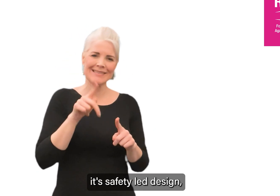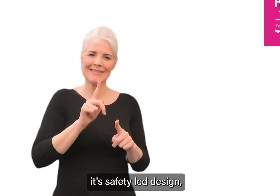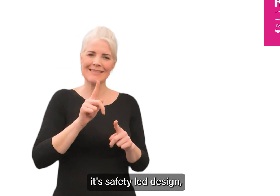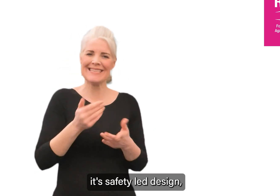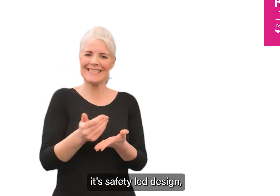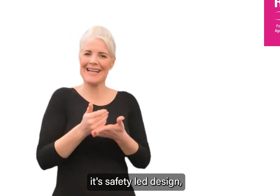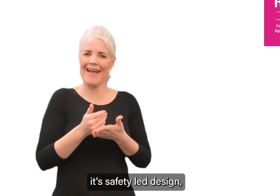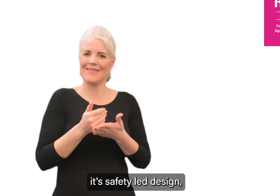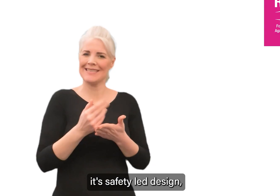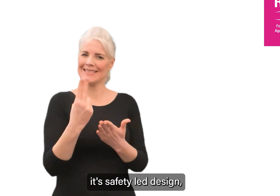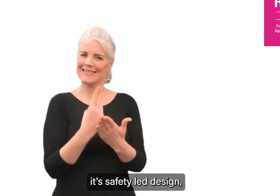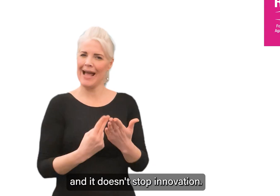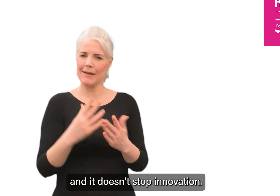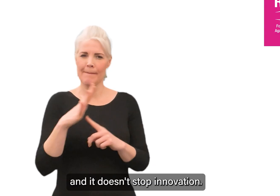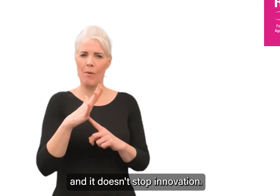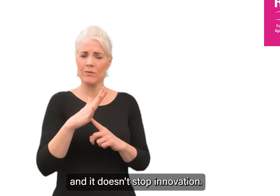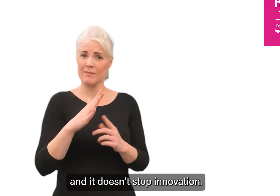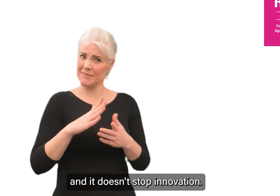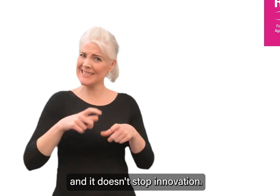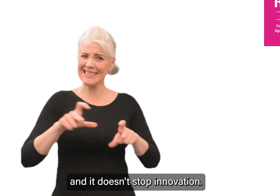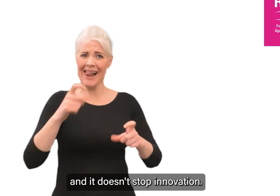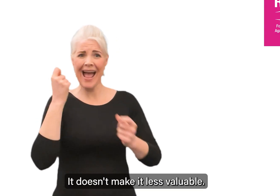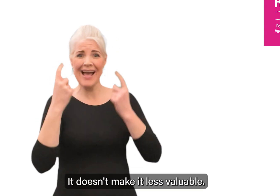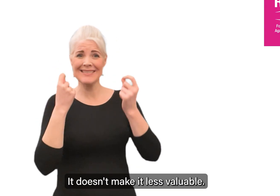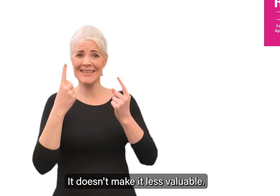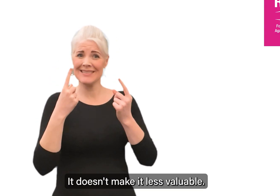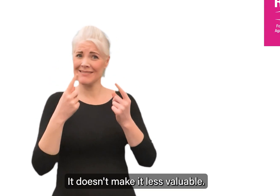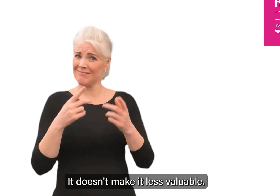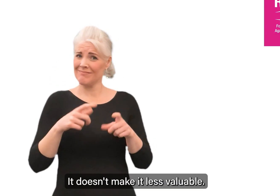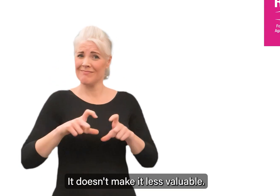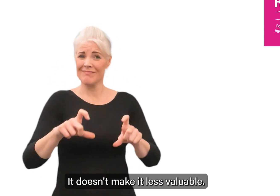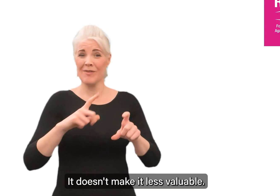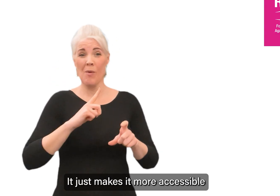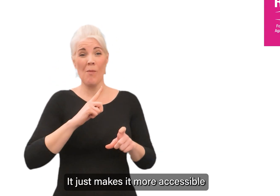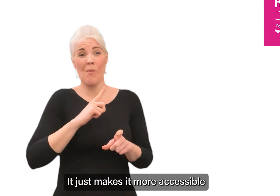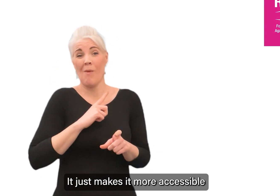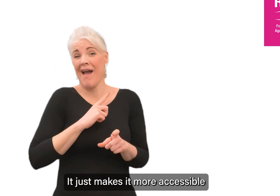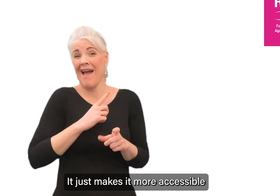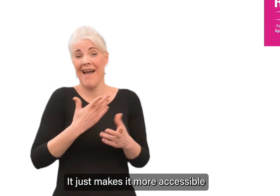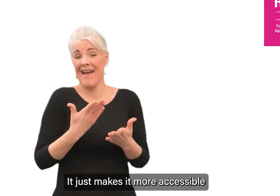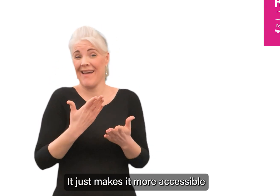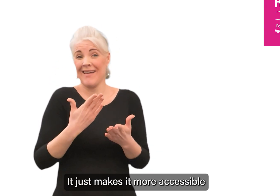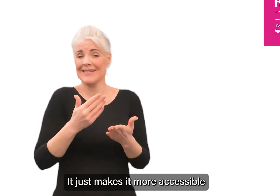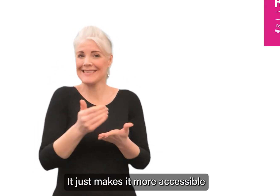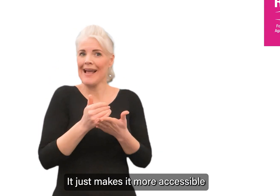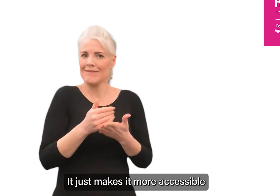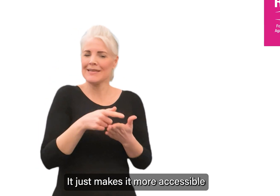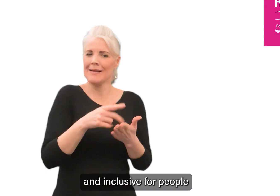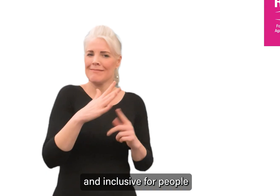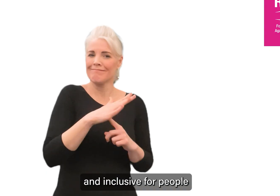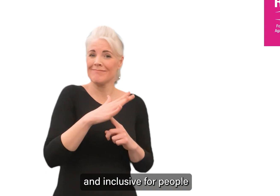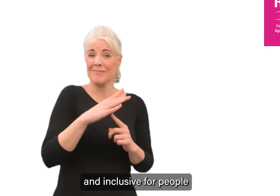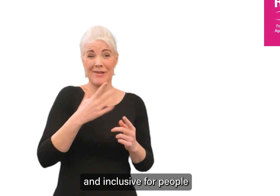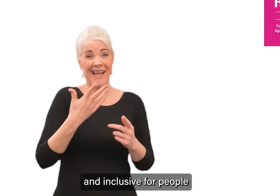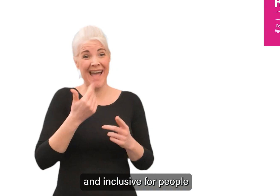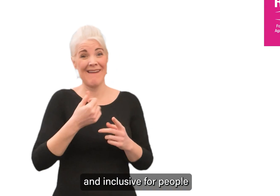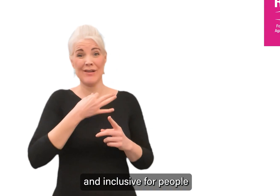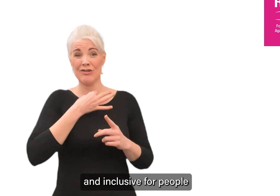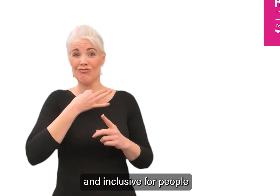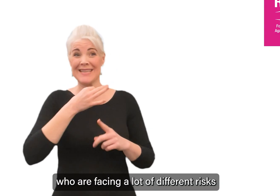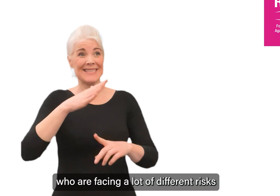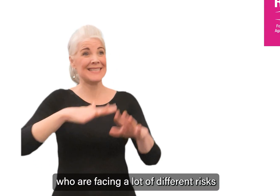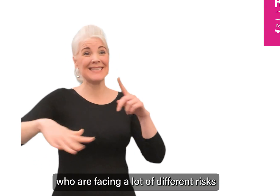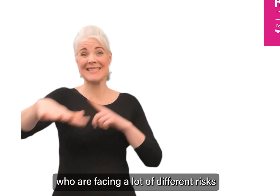safety-led design. And it doesn't stop innovation. It doesn't make it less valuable. It just makes it more accessible and inclusive